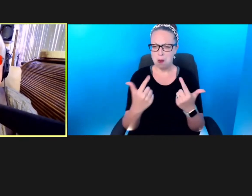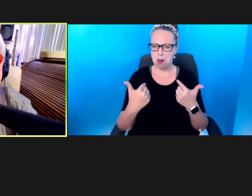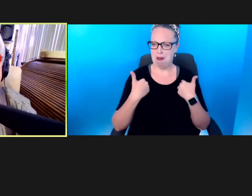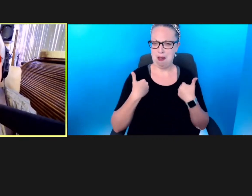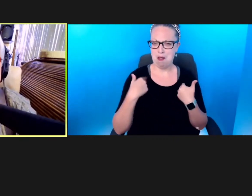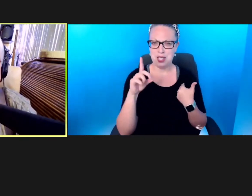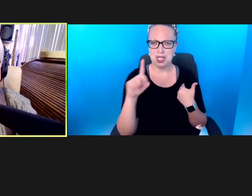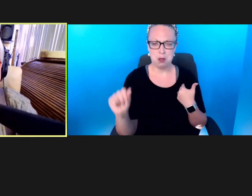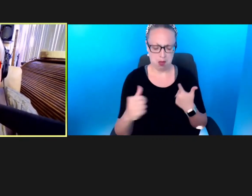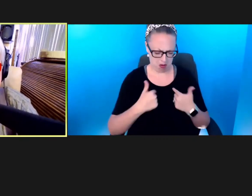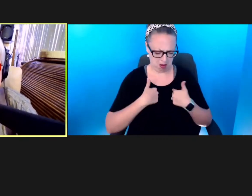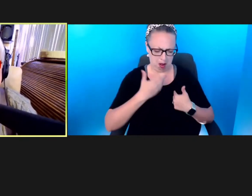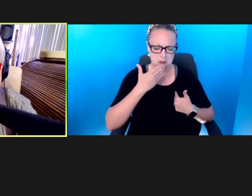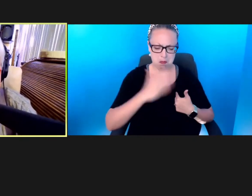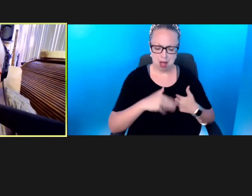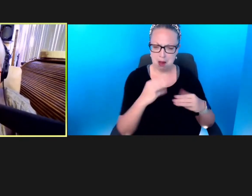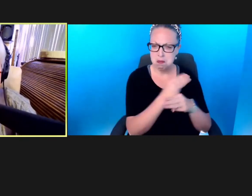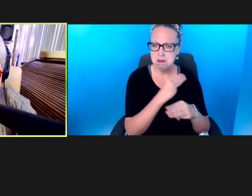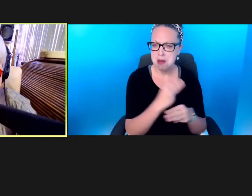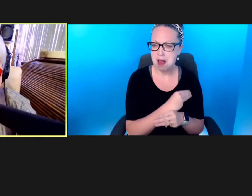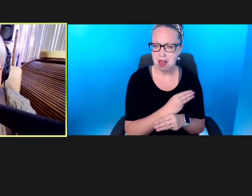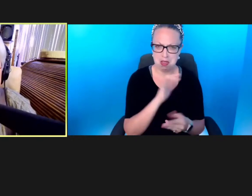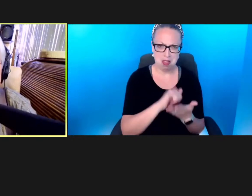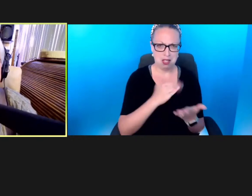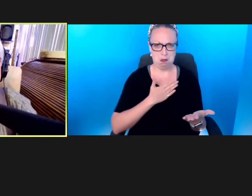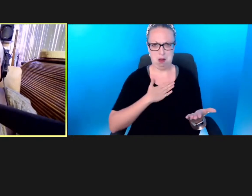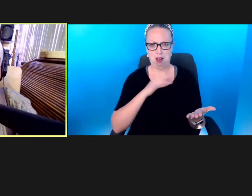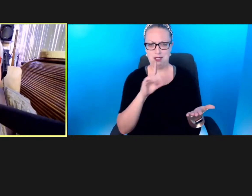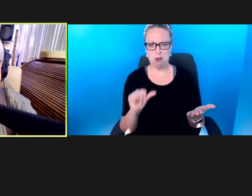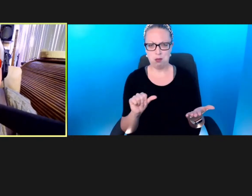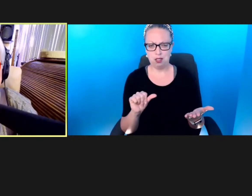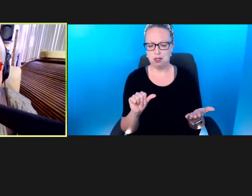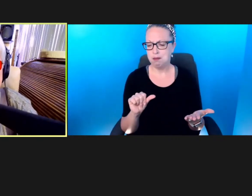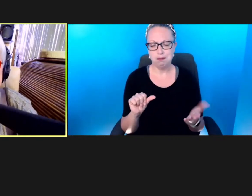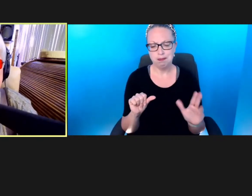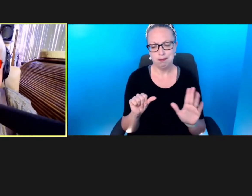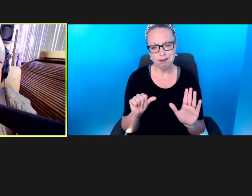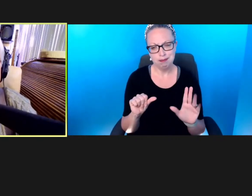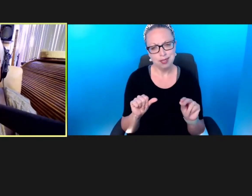disability. I'm bad in math. That's my disability. No,